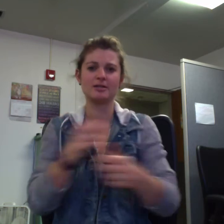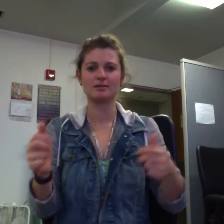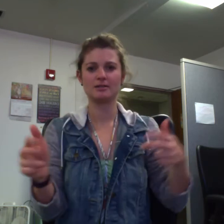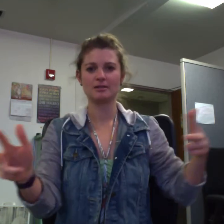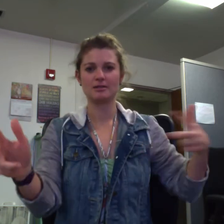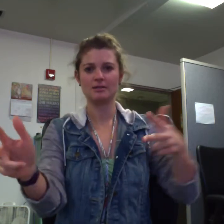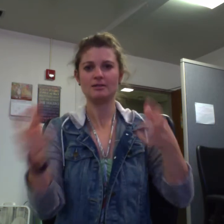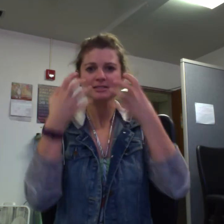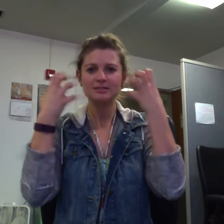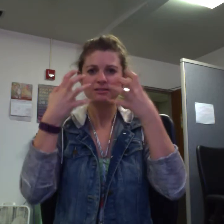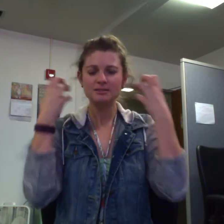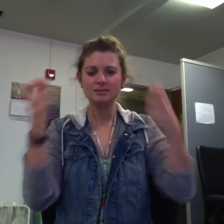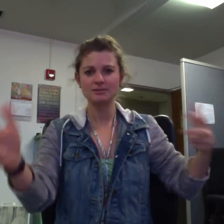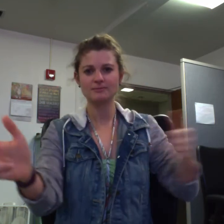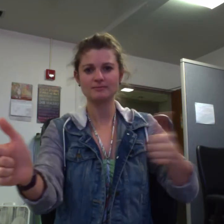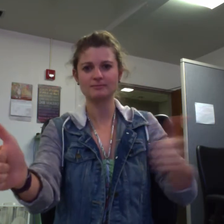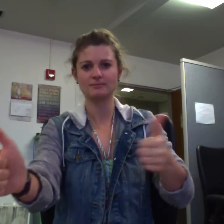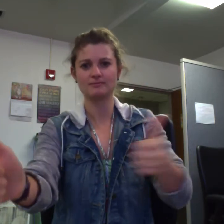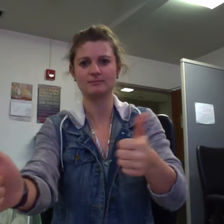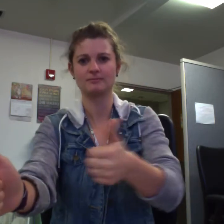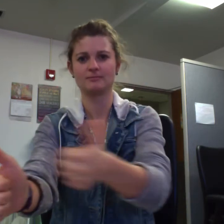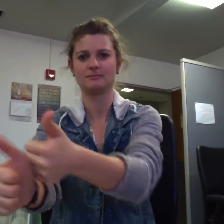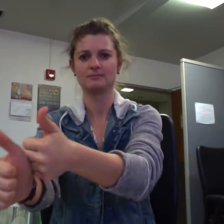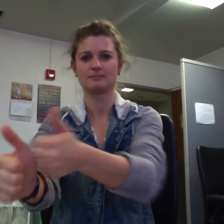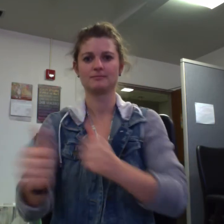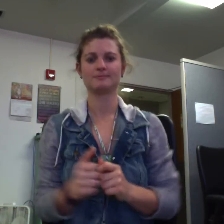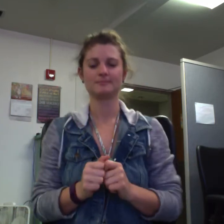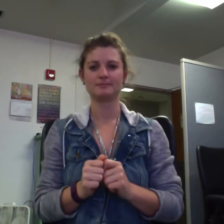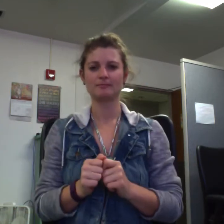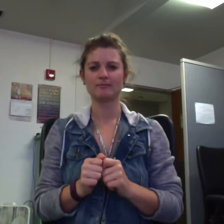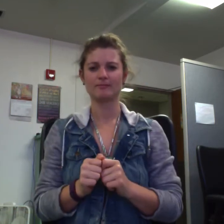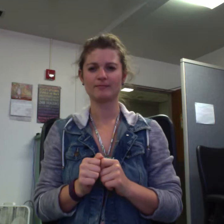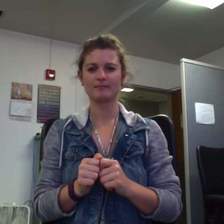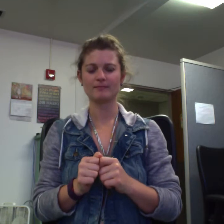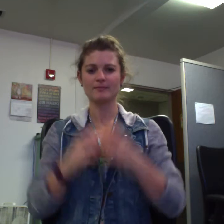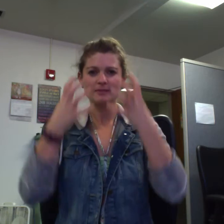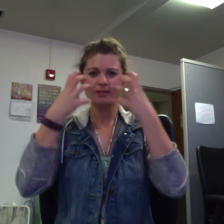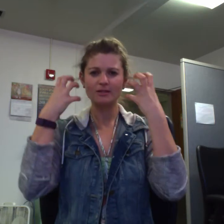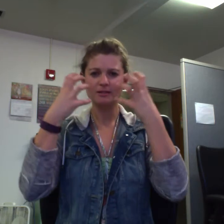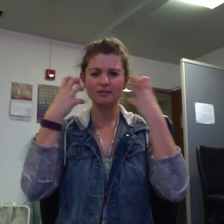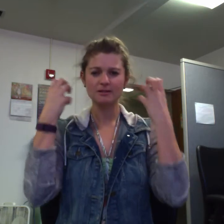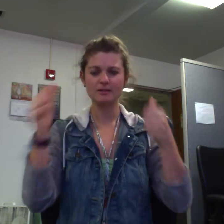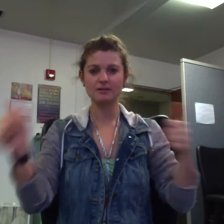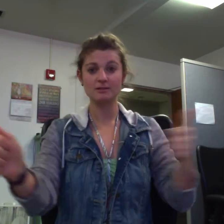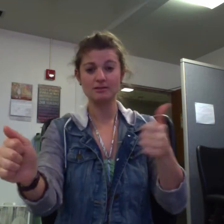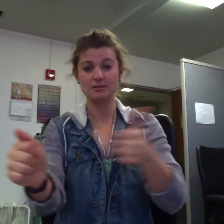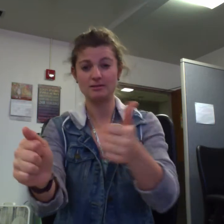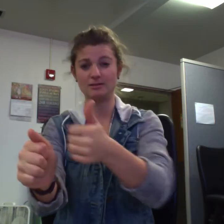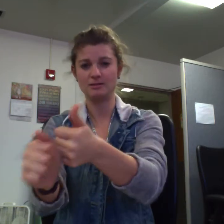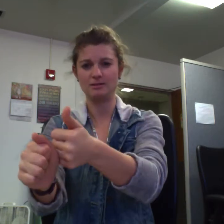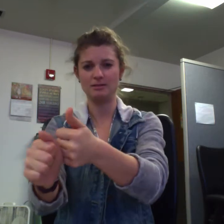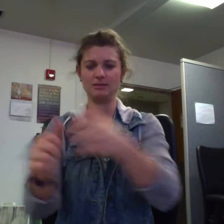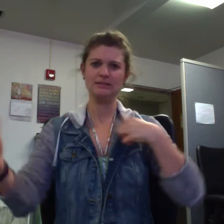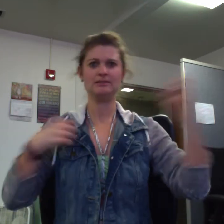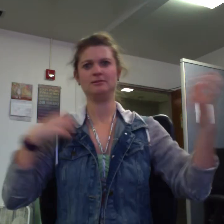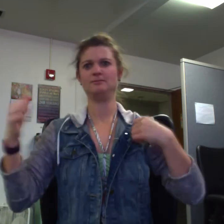And then we want to say what's happening while the tiger is chasing. So as the tiger chased Tarzan with fast, fast